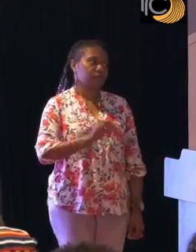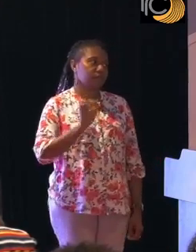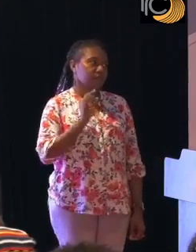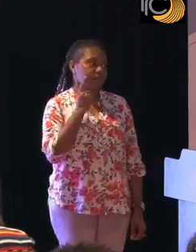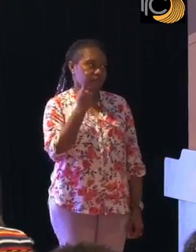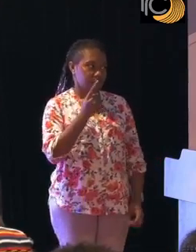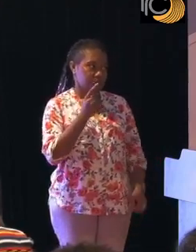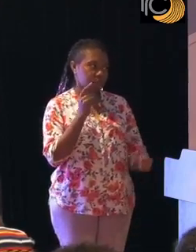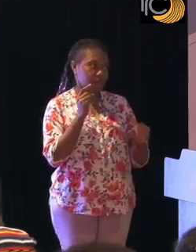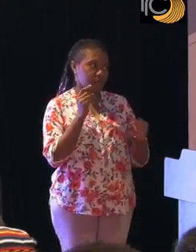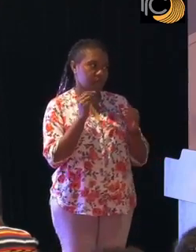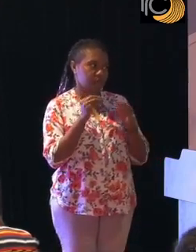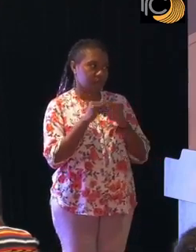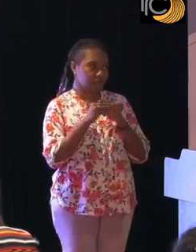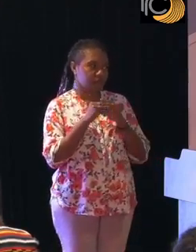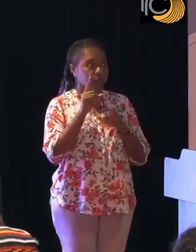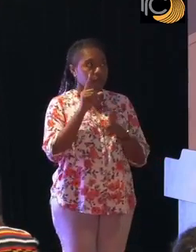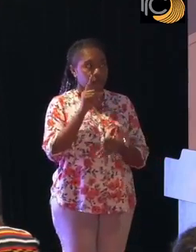transfer if you are doing a manual